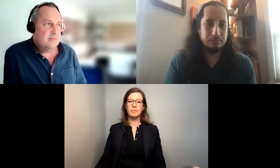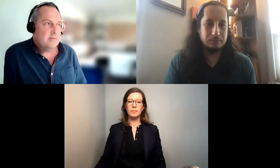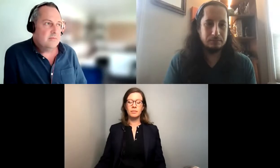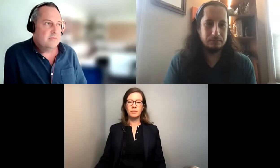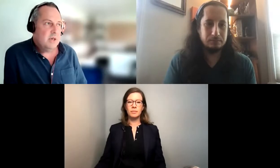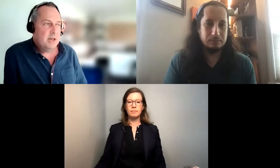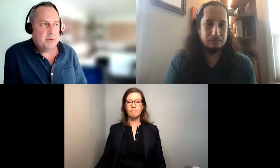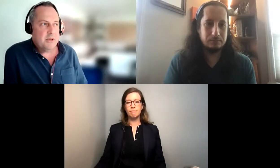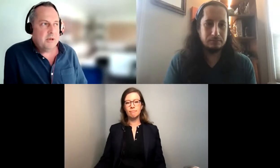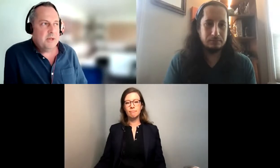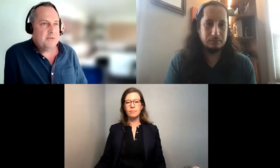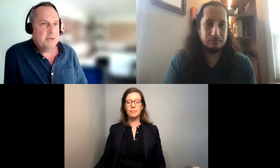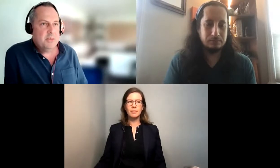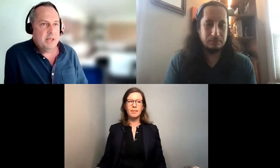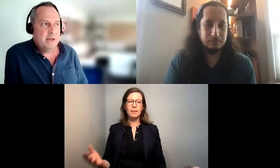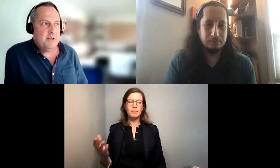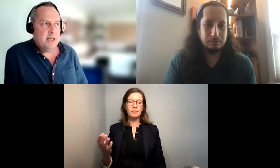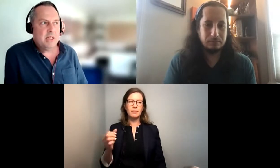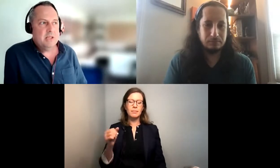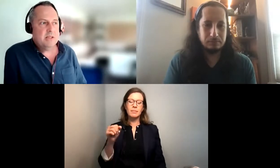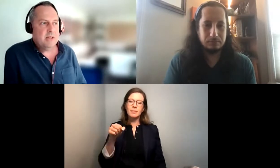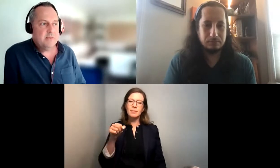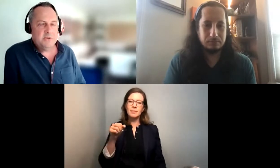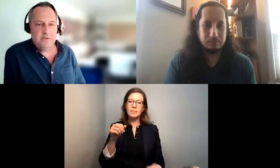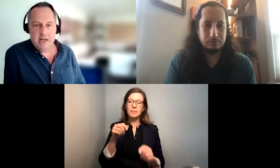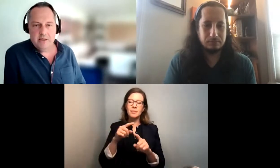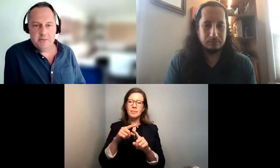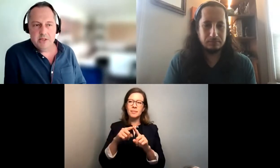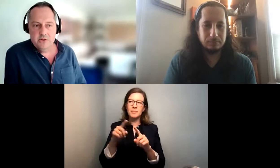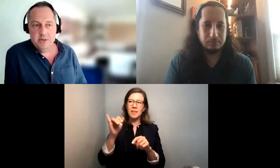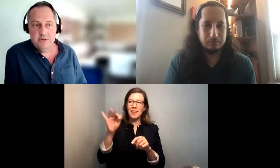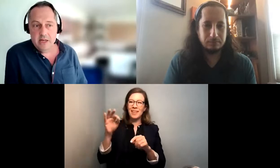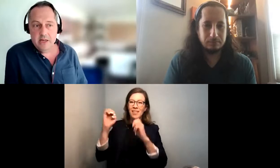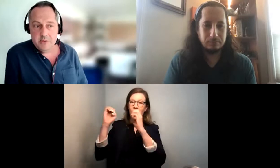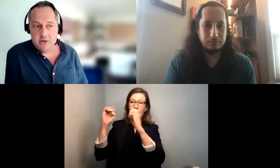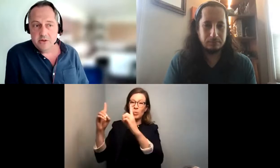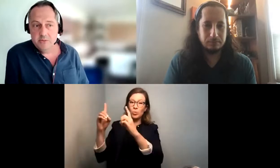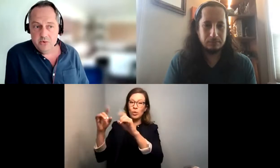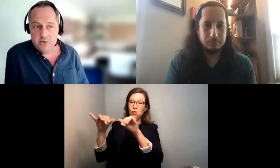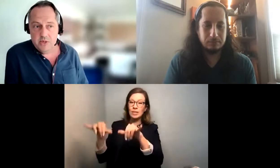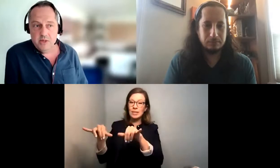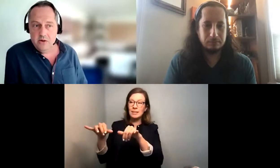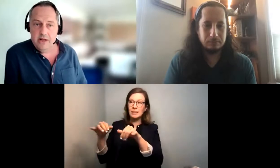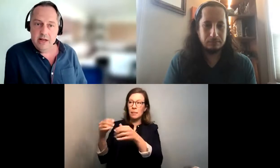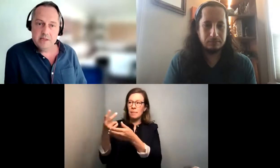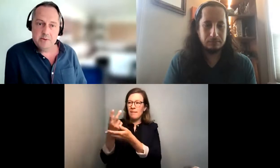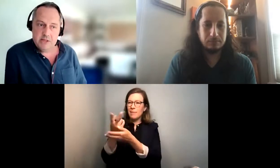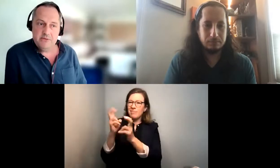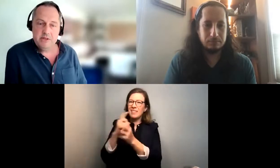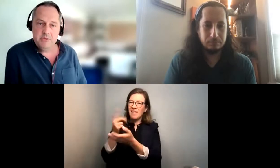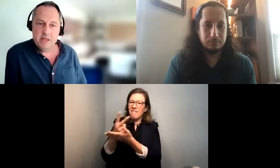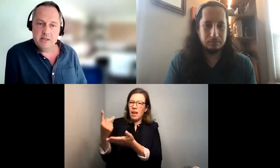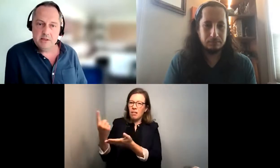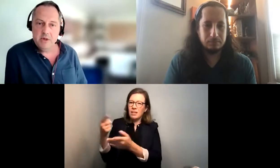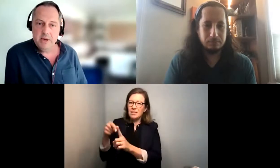Well, I know, but I mean, if the education system is failing somebody, it's normally failing them across the board, not in a